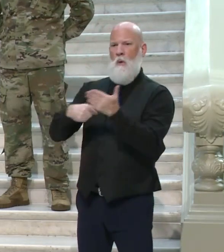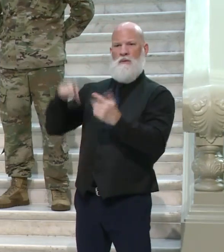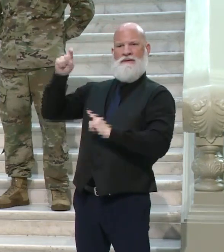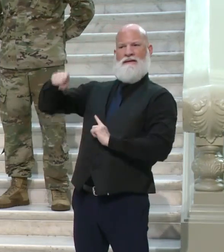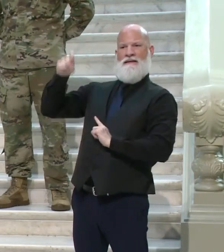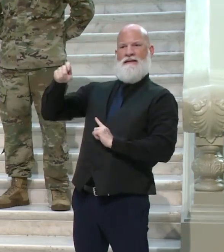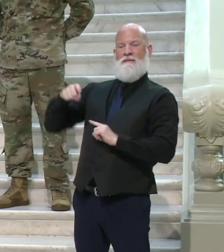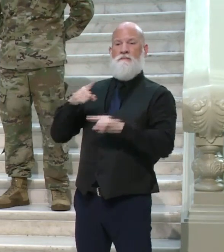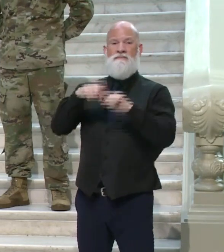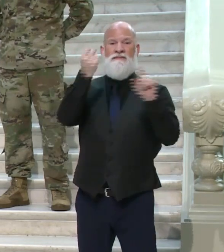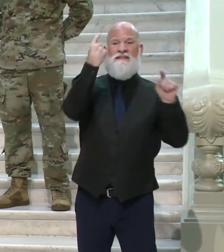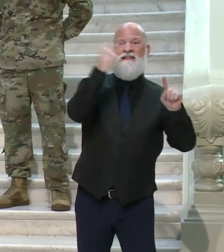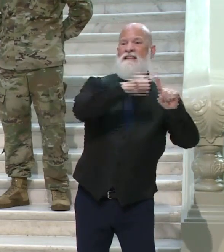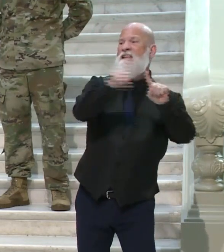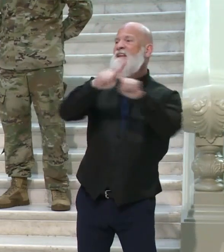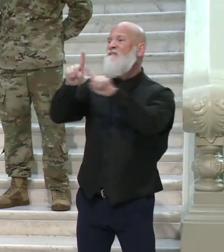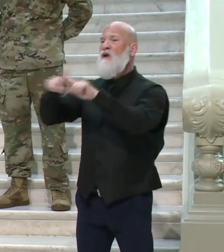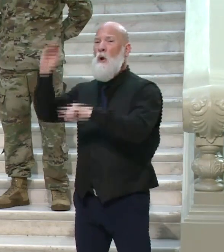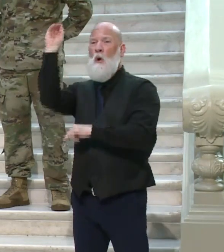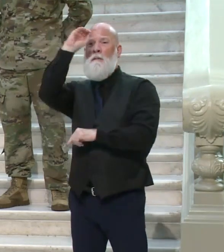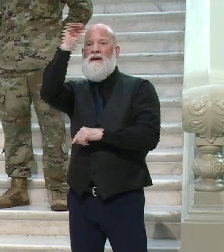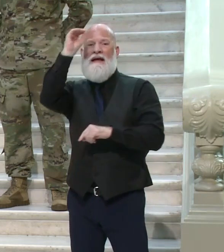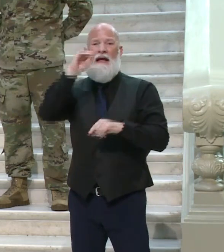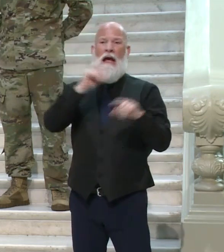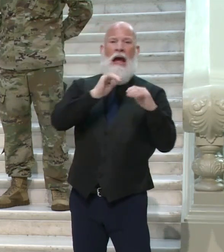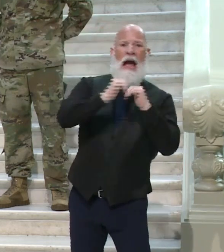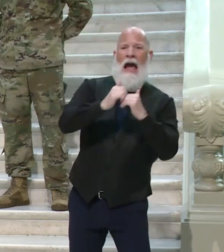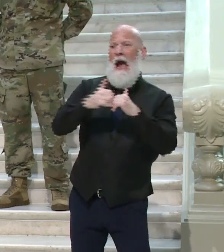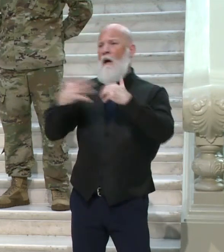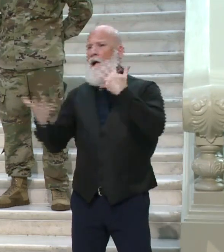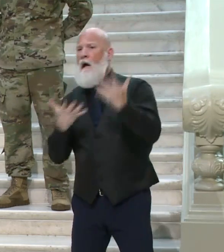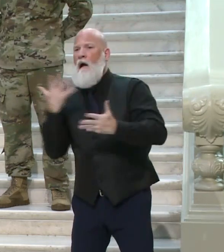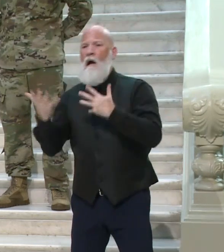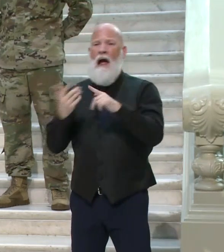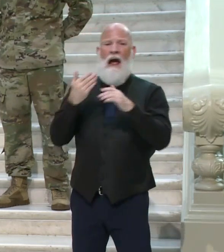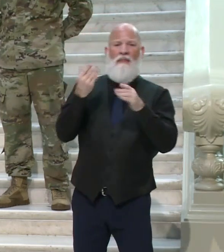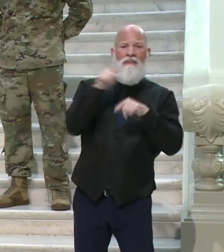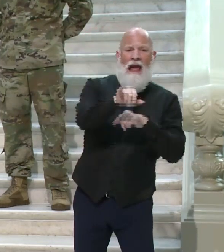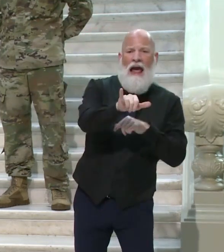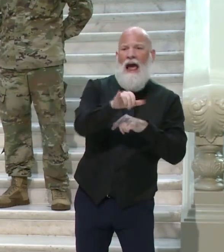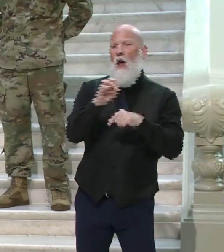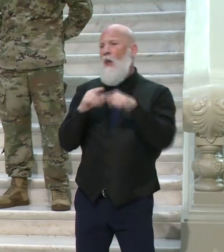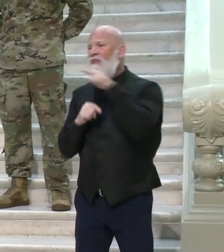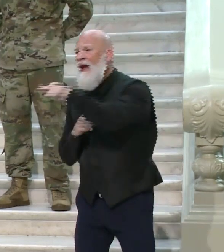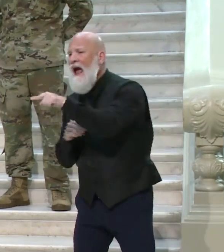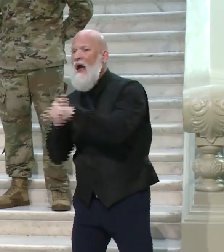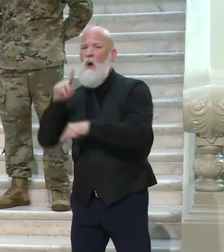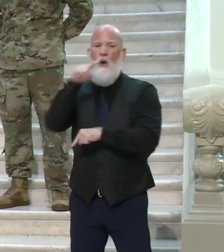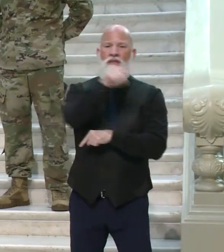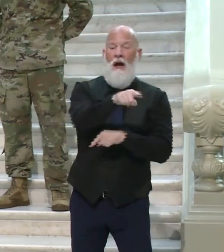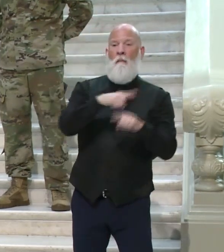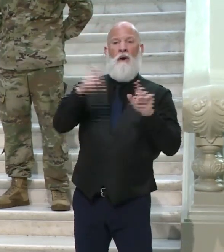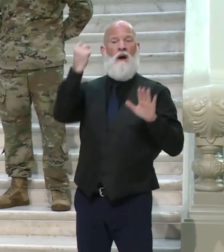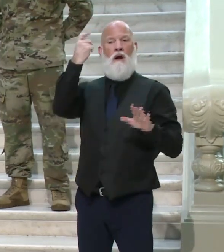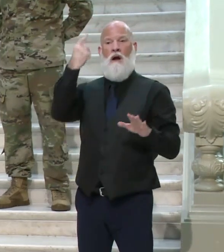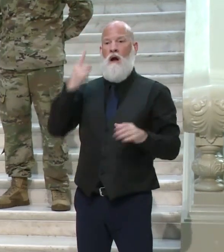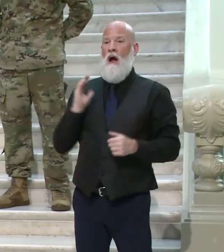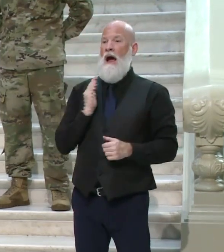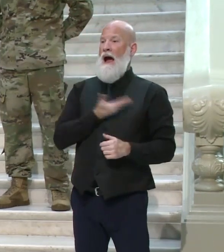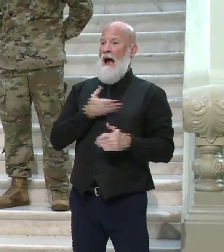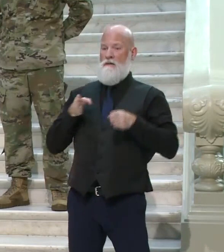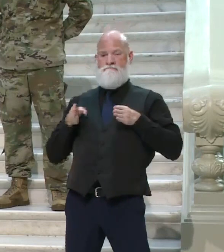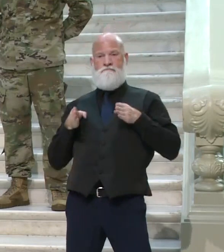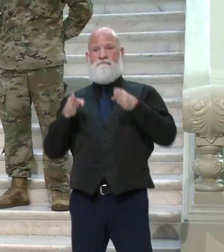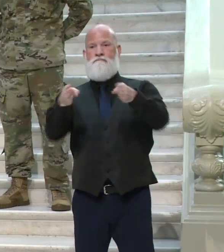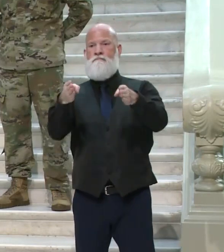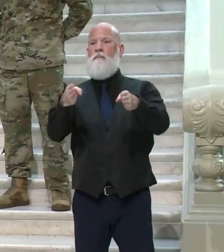COVID-19 virus and how we reopen parts of our economy. The path forward to ensure a safer,